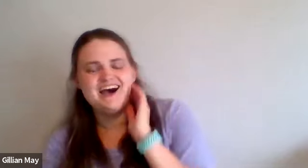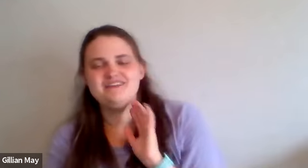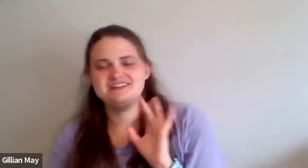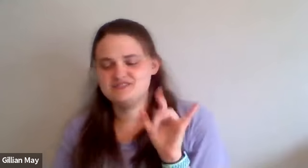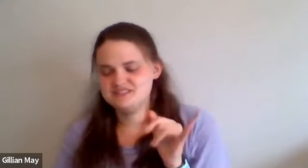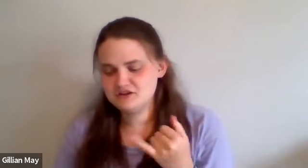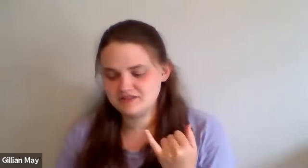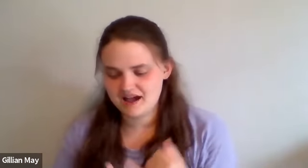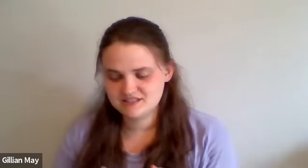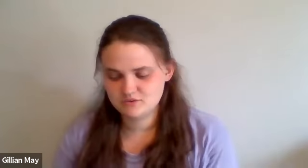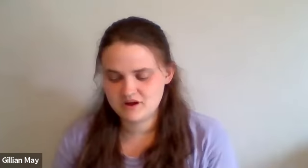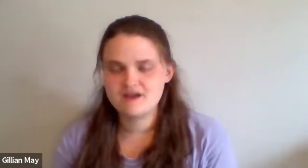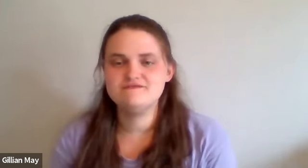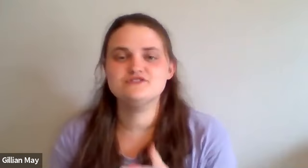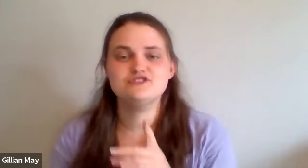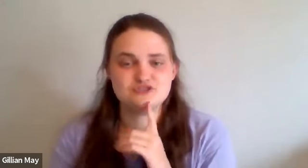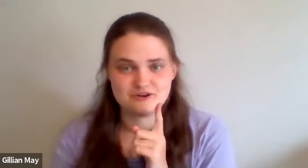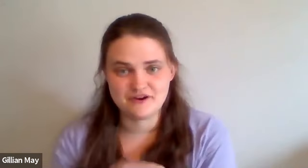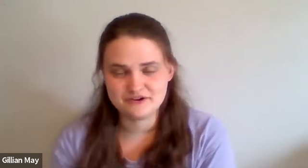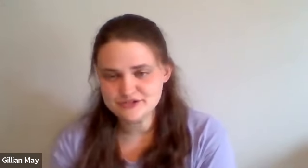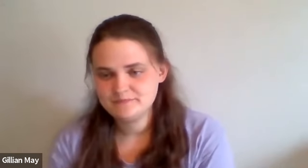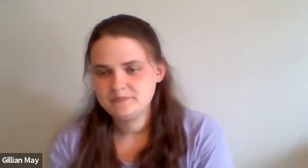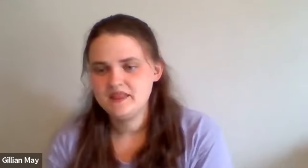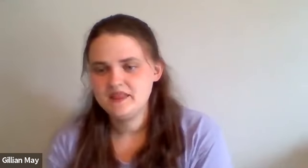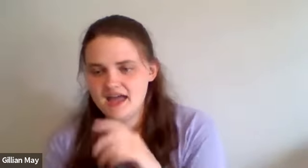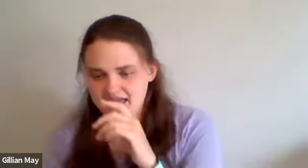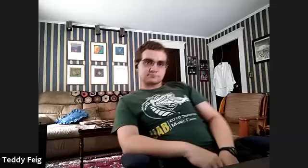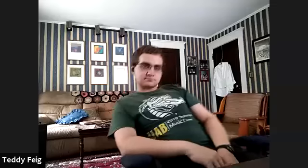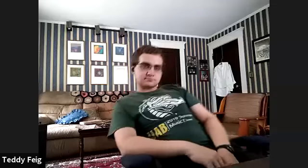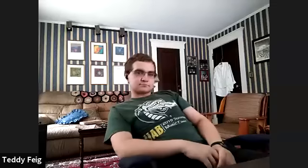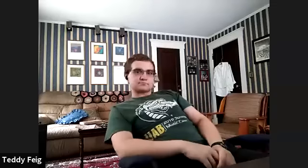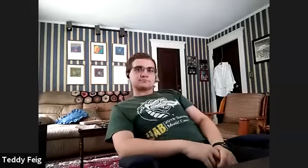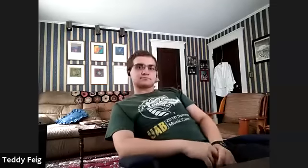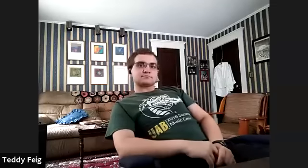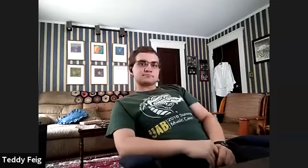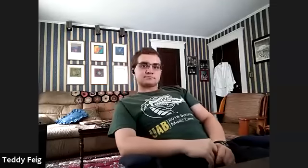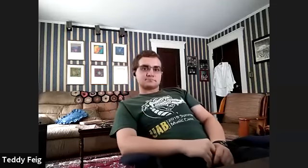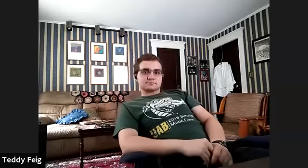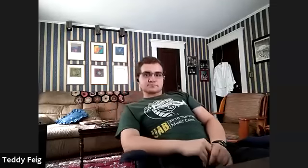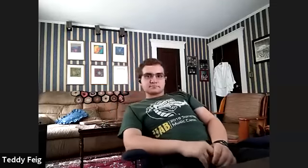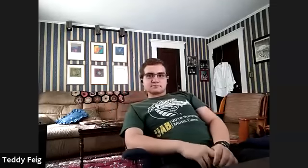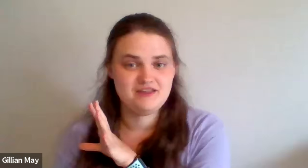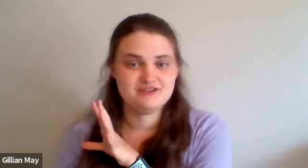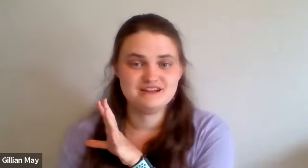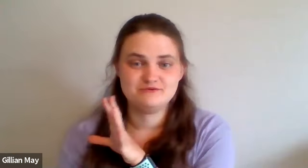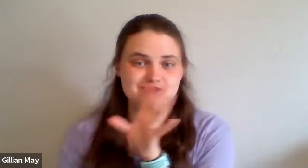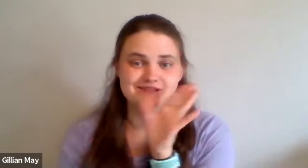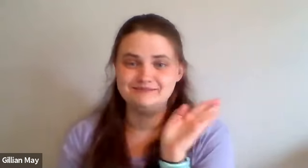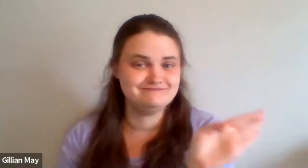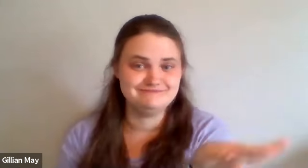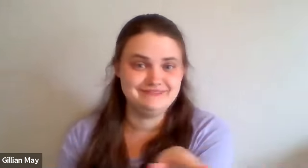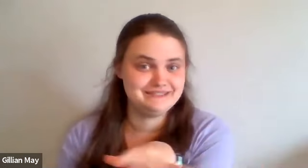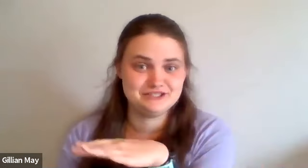All right, so this is our last one for the true or false. And if by the time we try the others and if we're just like, let's just